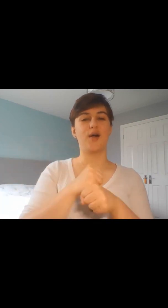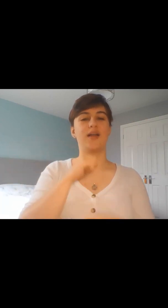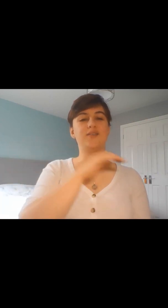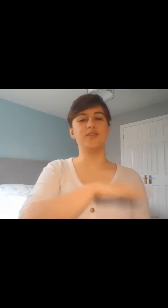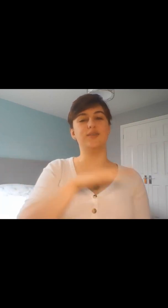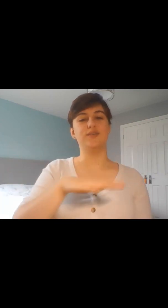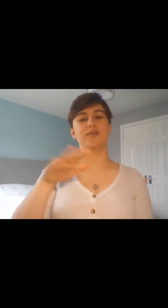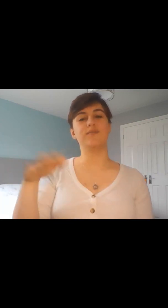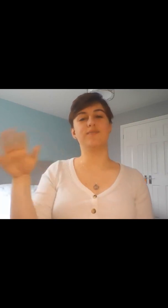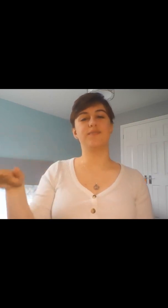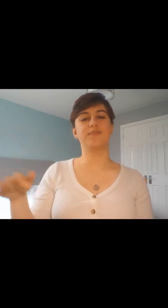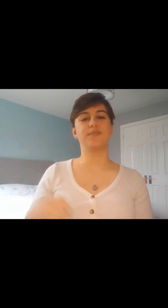grandchildren,